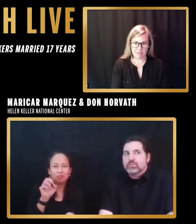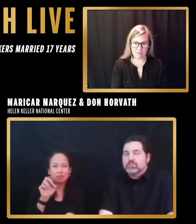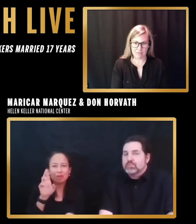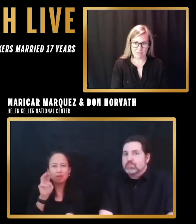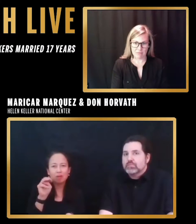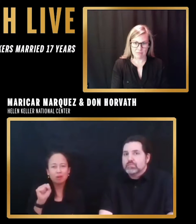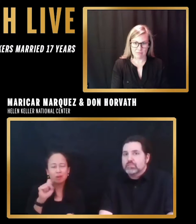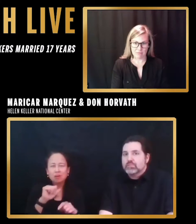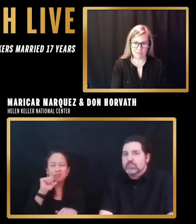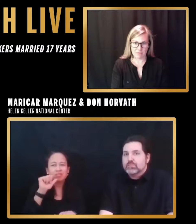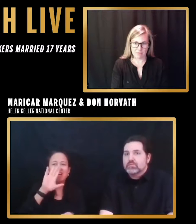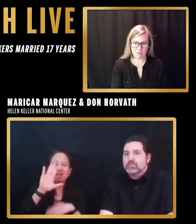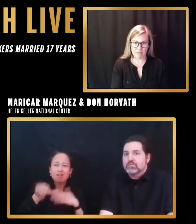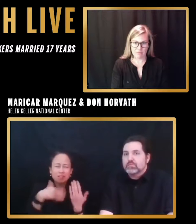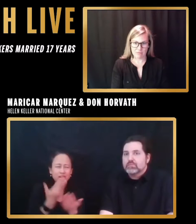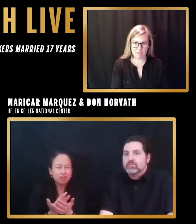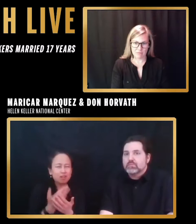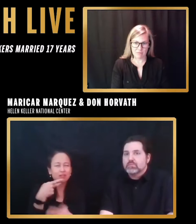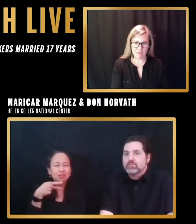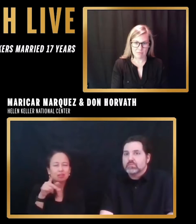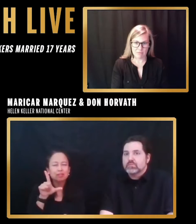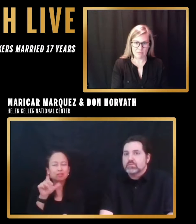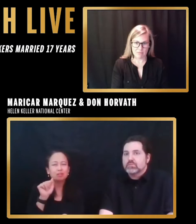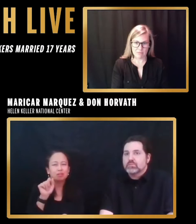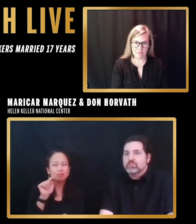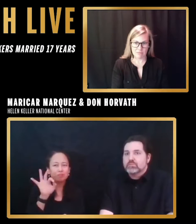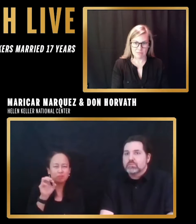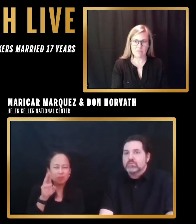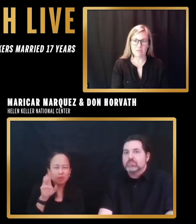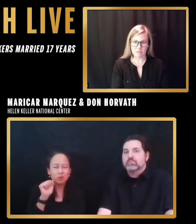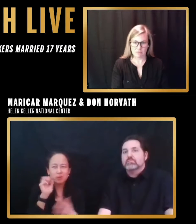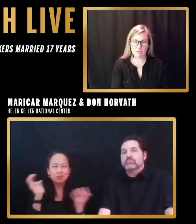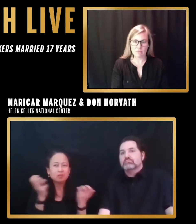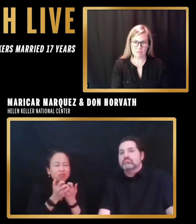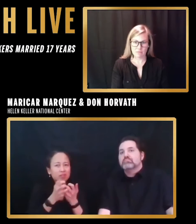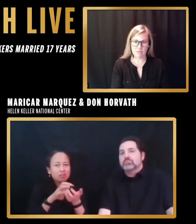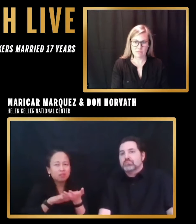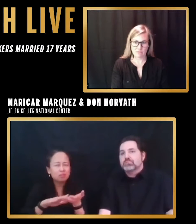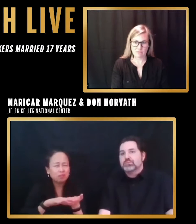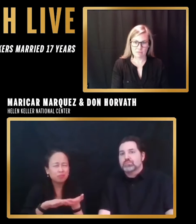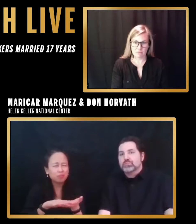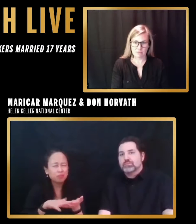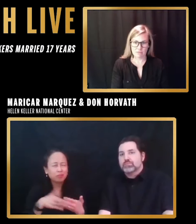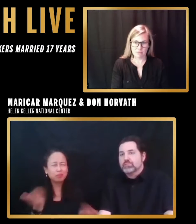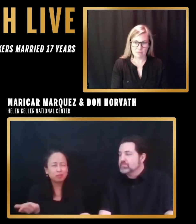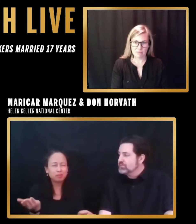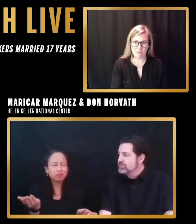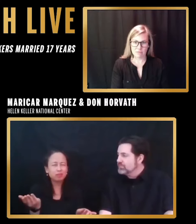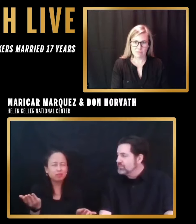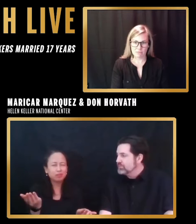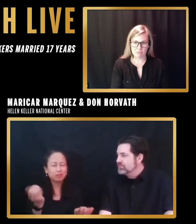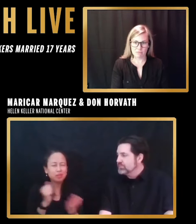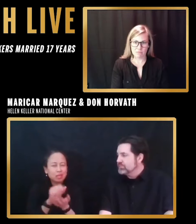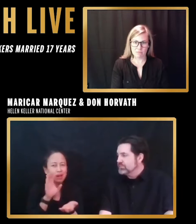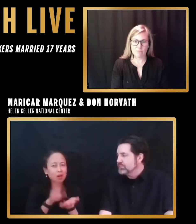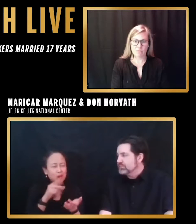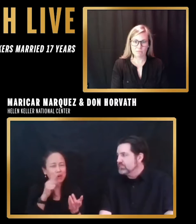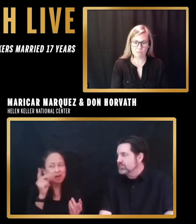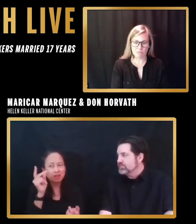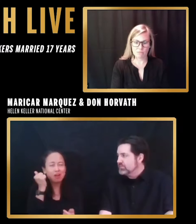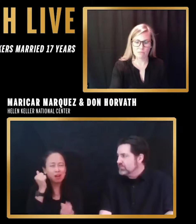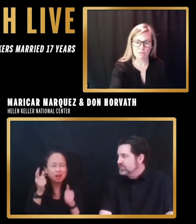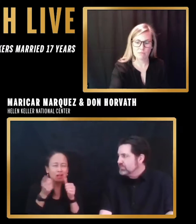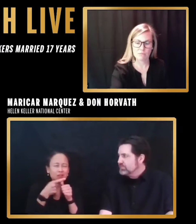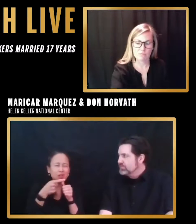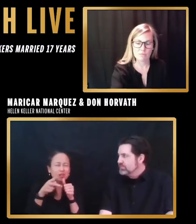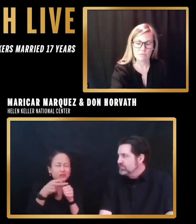couple of different approaches and a couple of different platforms. Not all platforms are accessible or fully